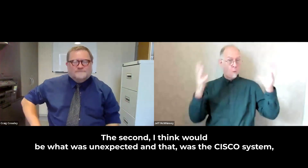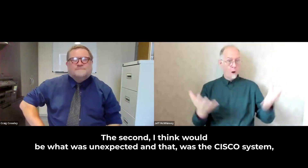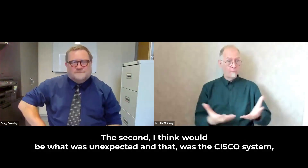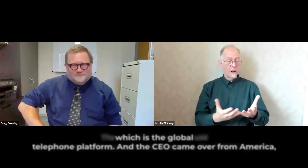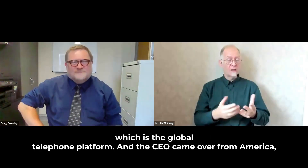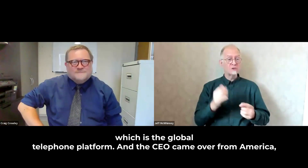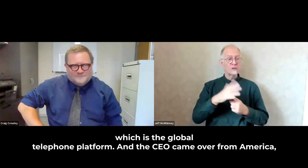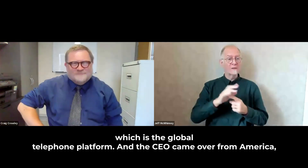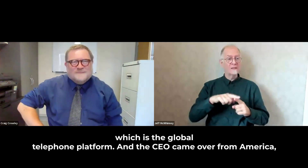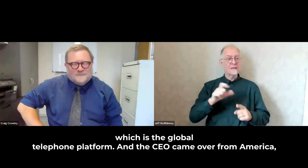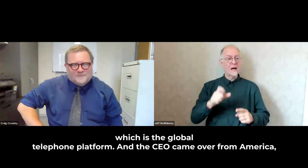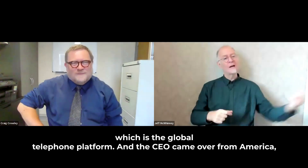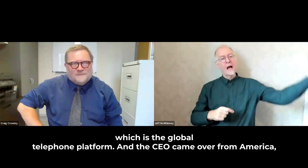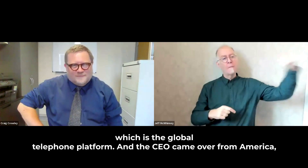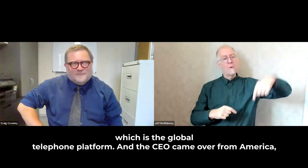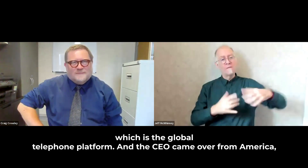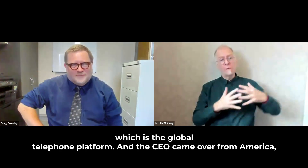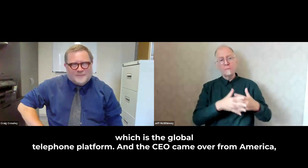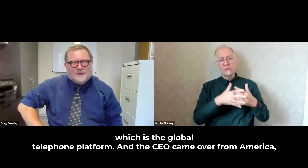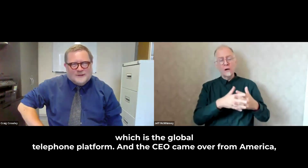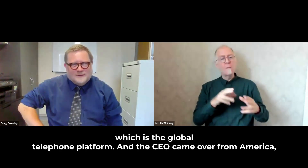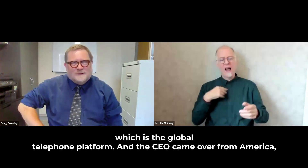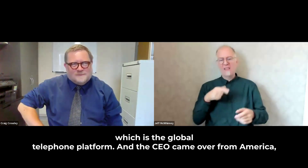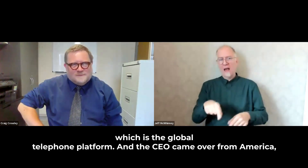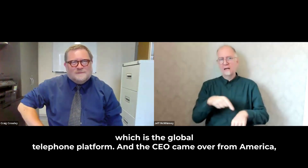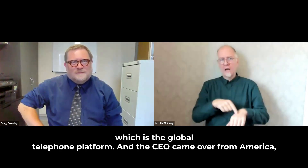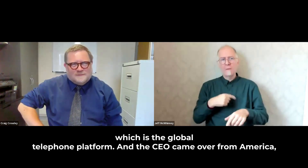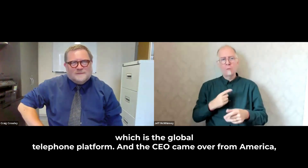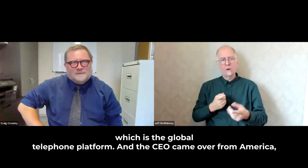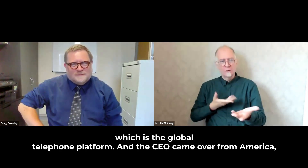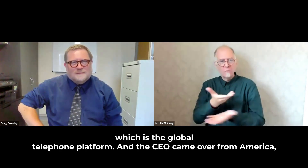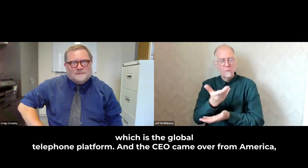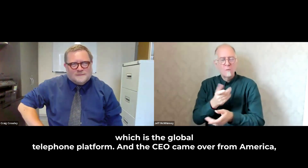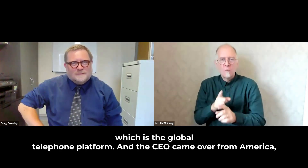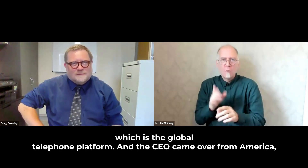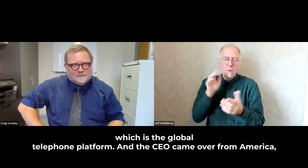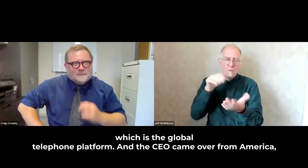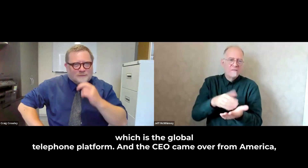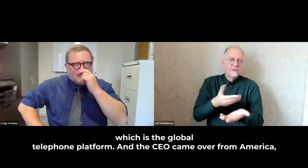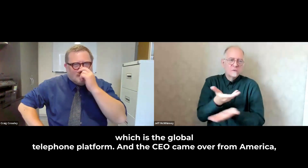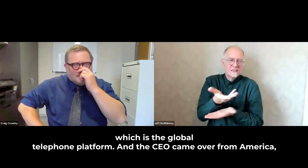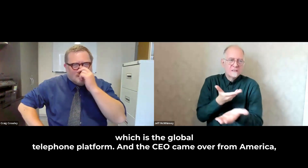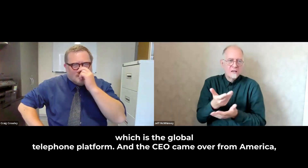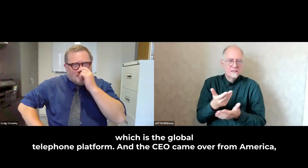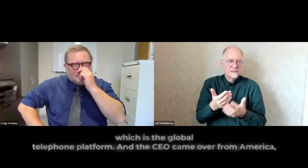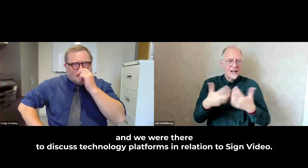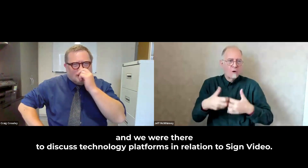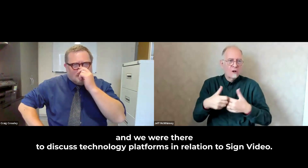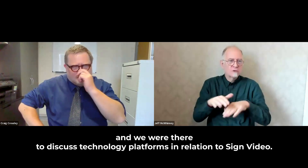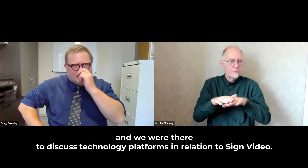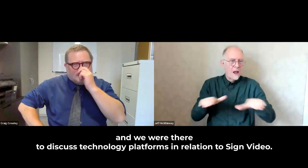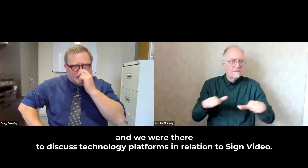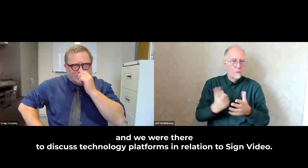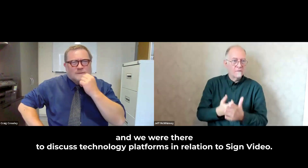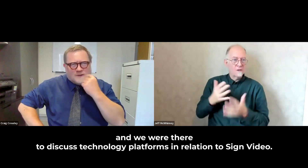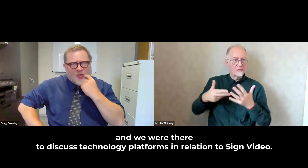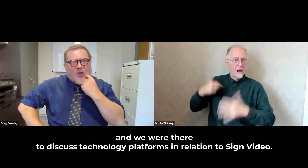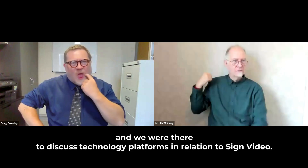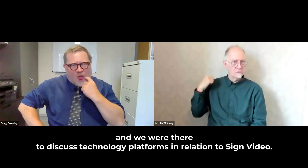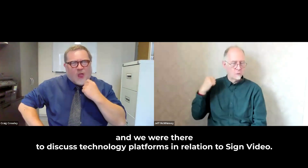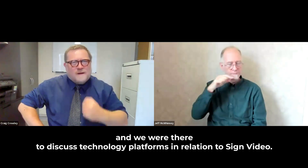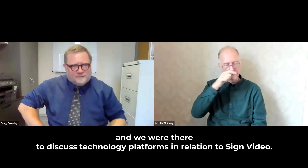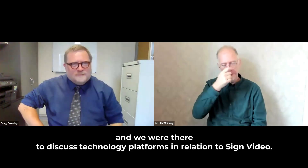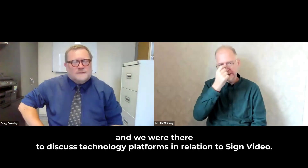Cisco system, which is the global telephone platform. And the CEO came over from America, and we were there